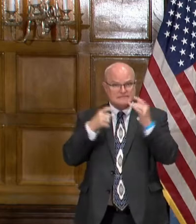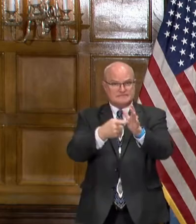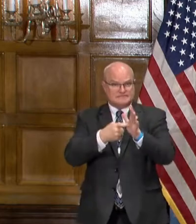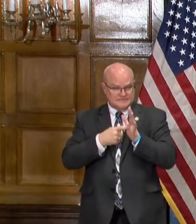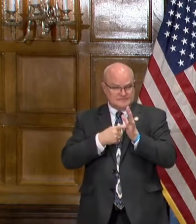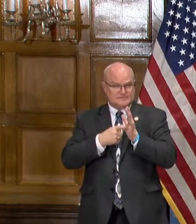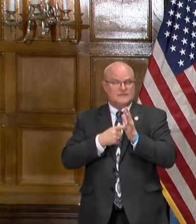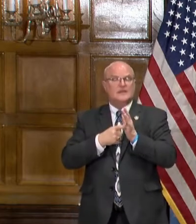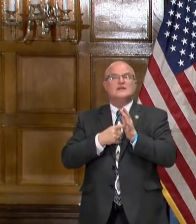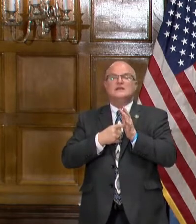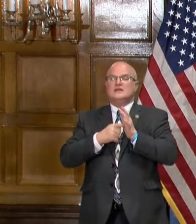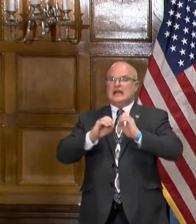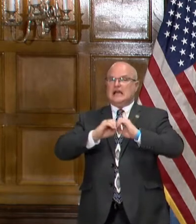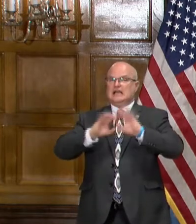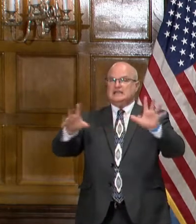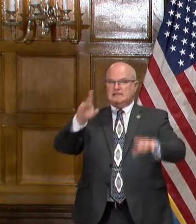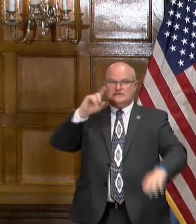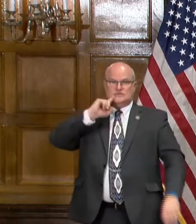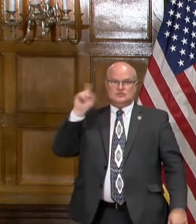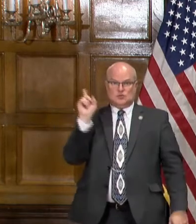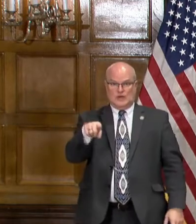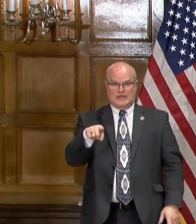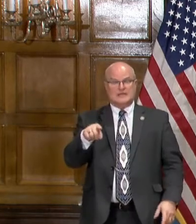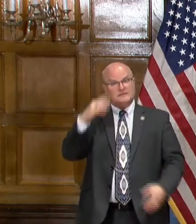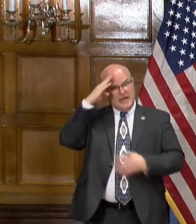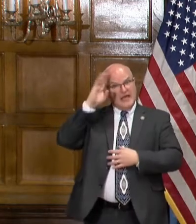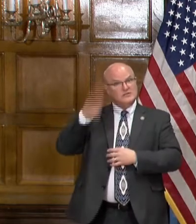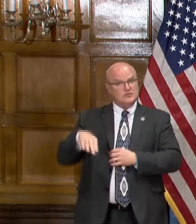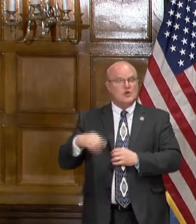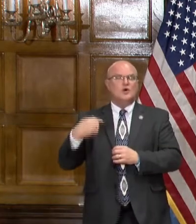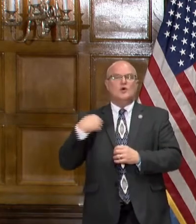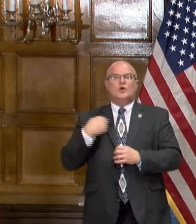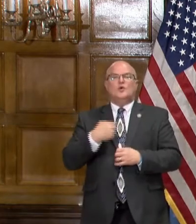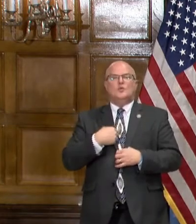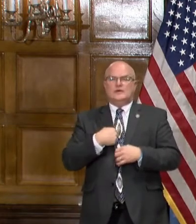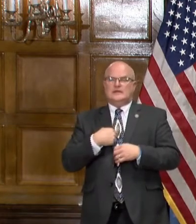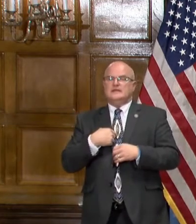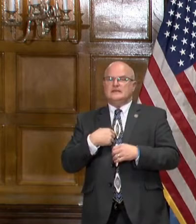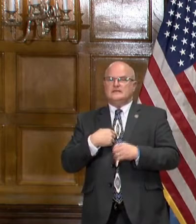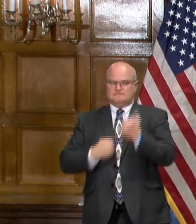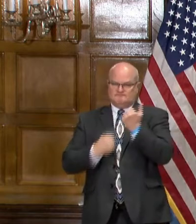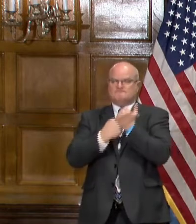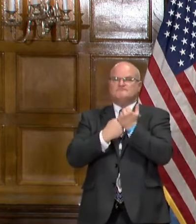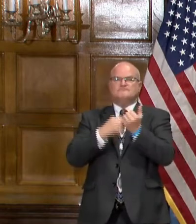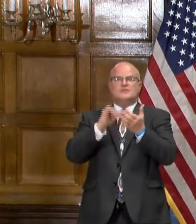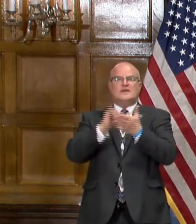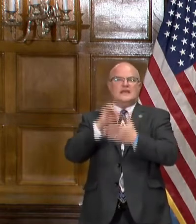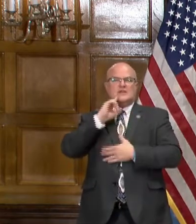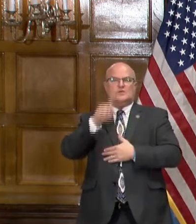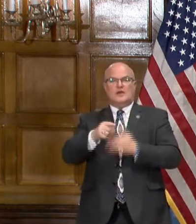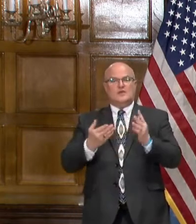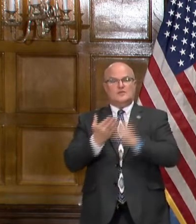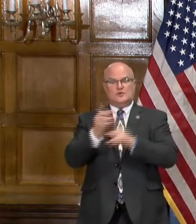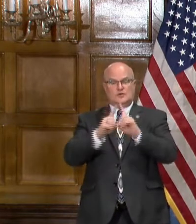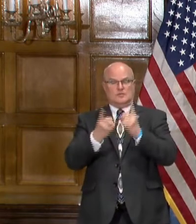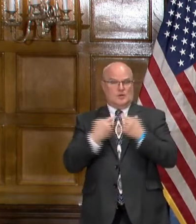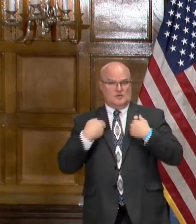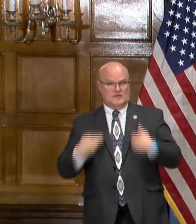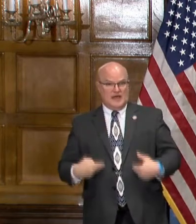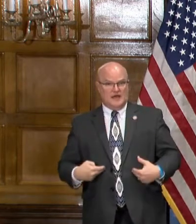there's a clear directive. And as you know, we've enforced that directive through actions of the Department of